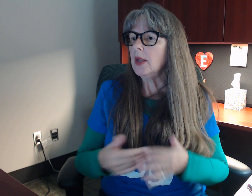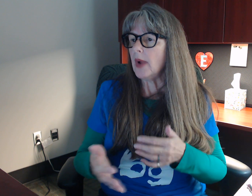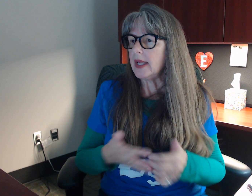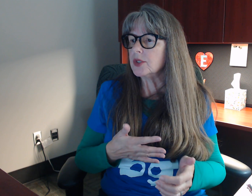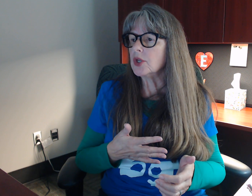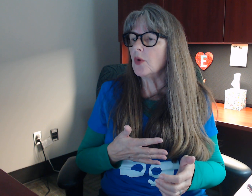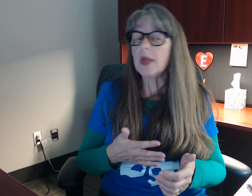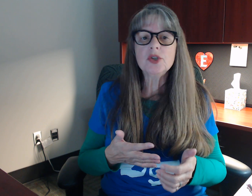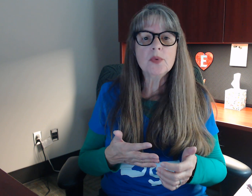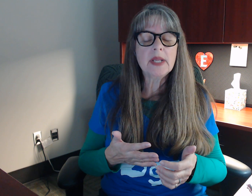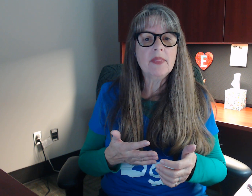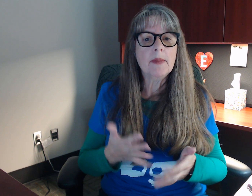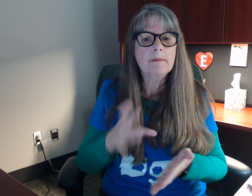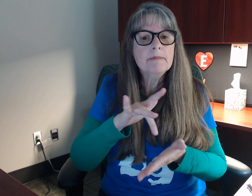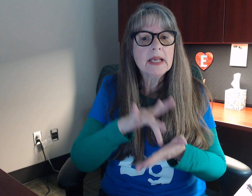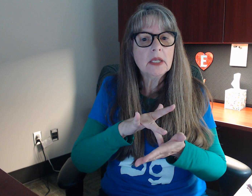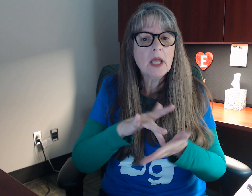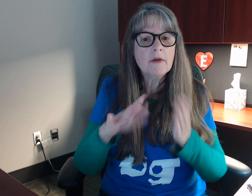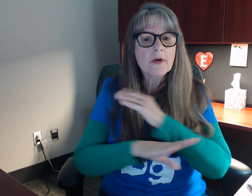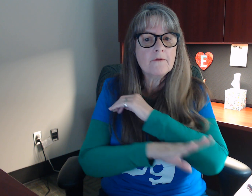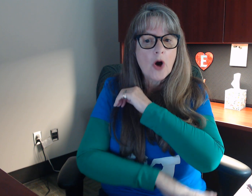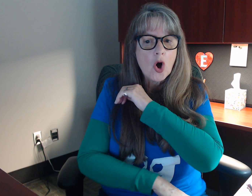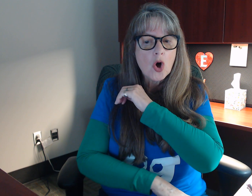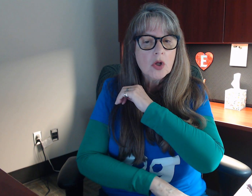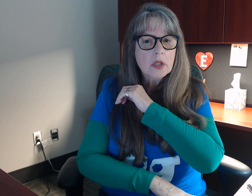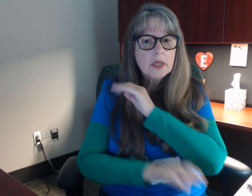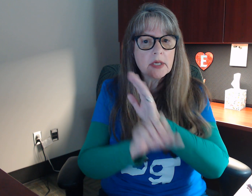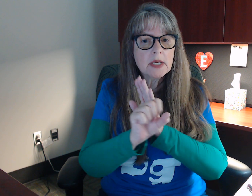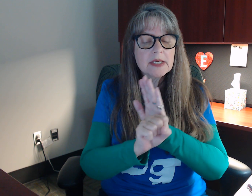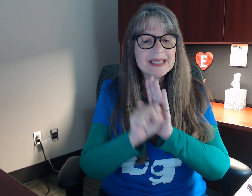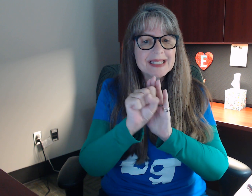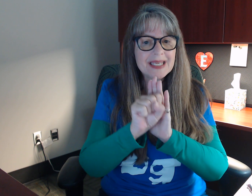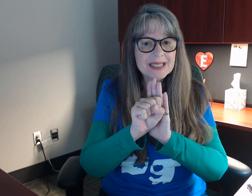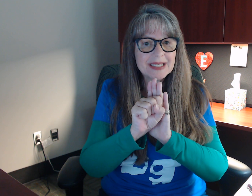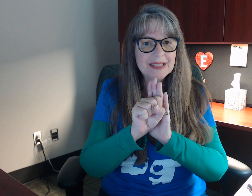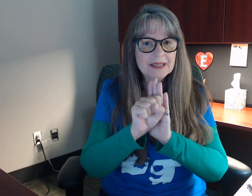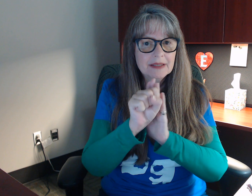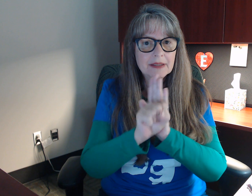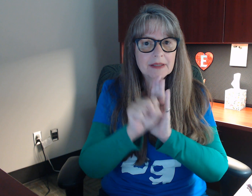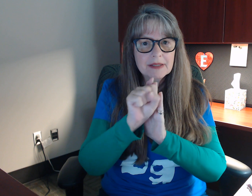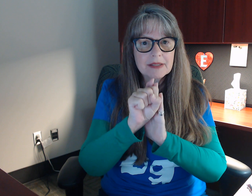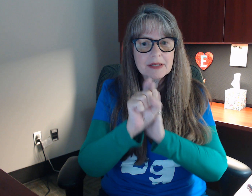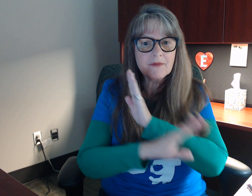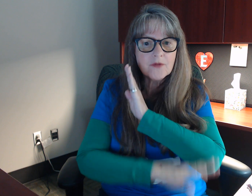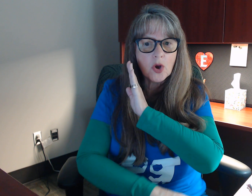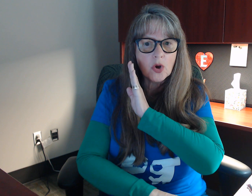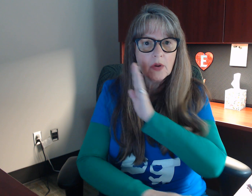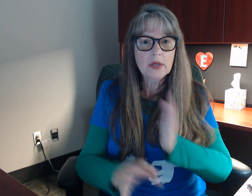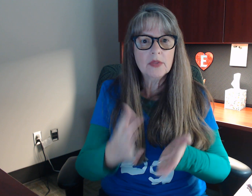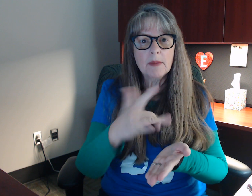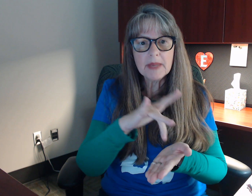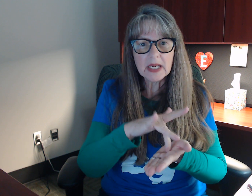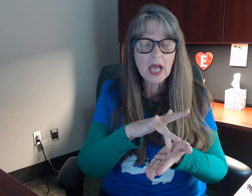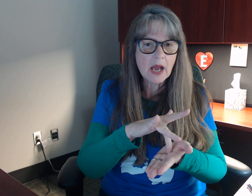Anyway, so they do it in the middle of the fall season fall,